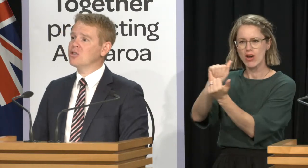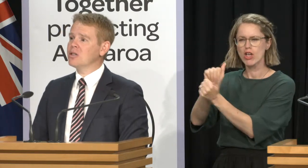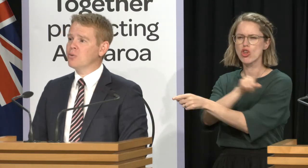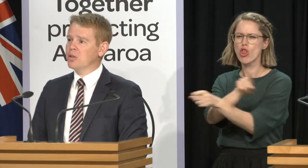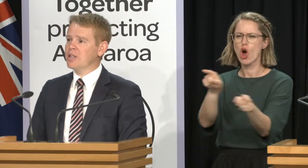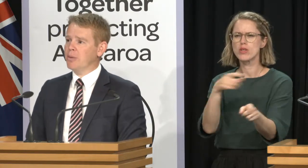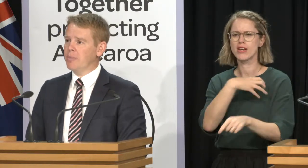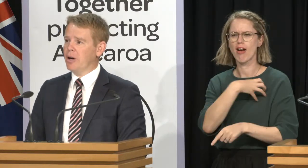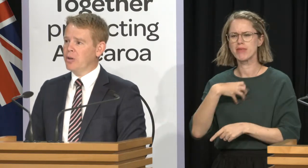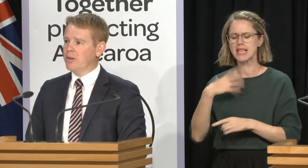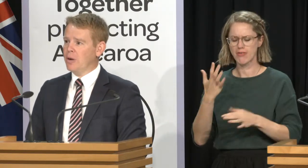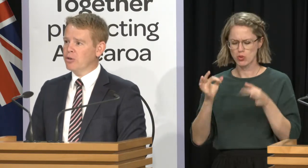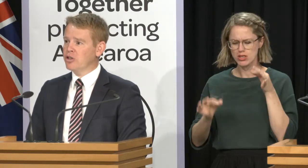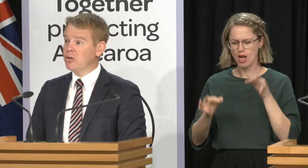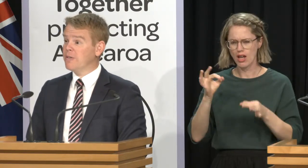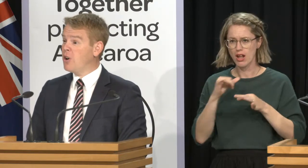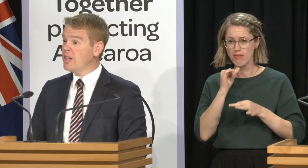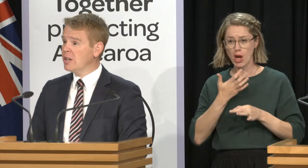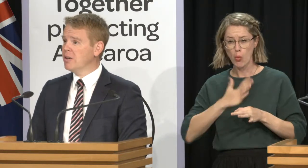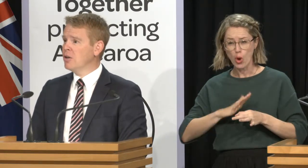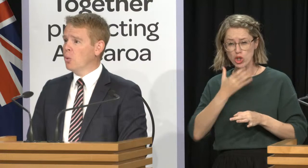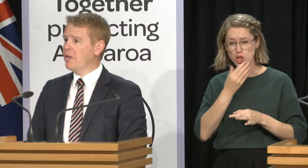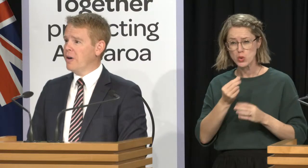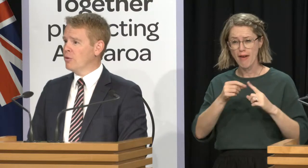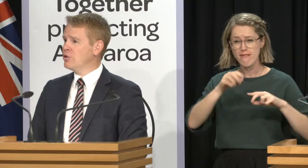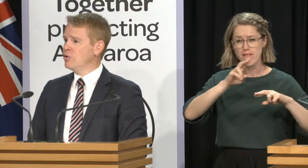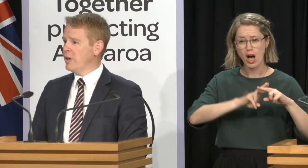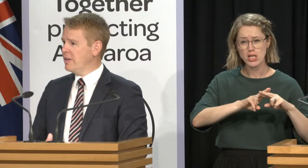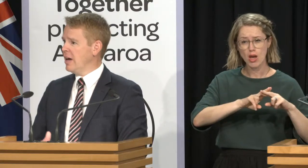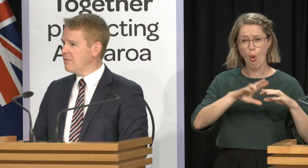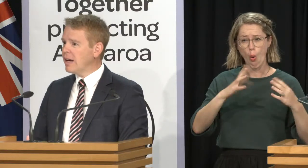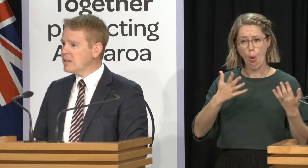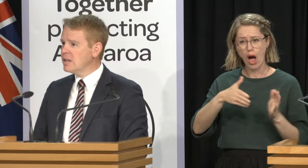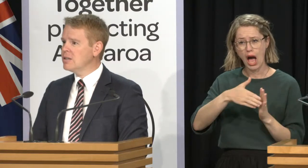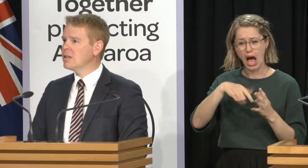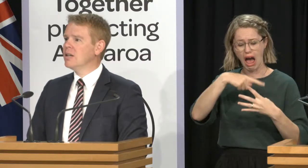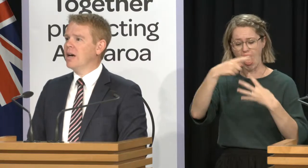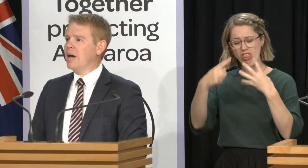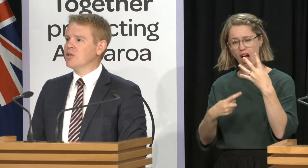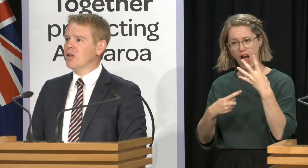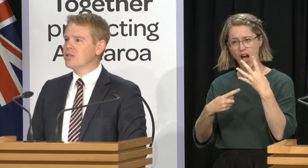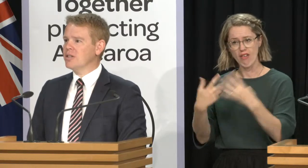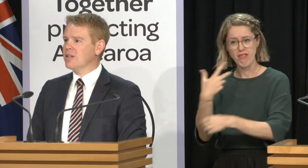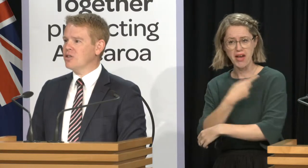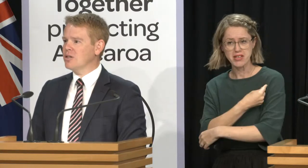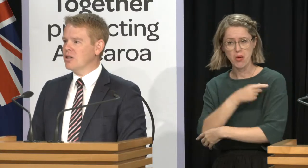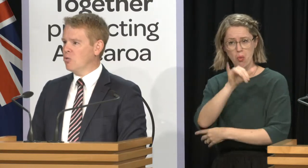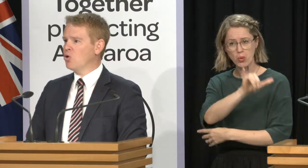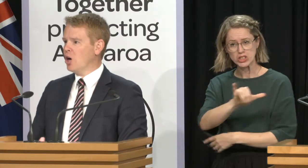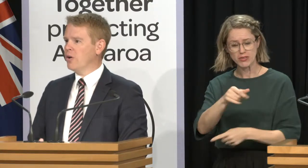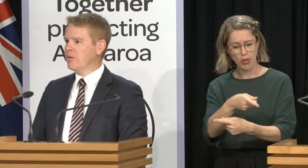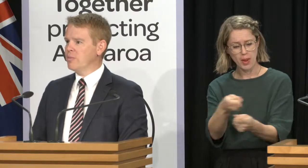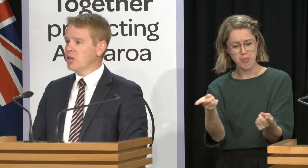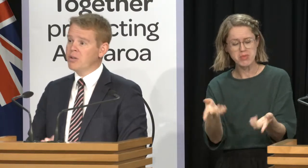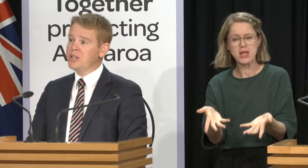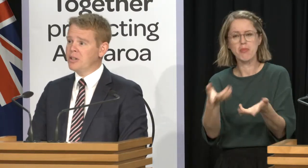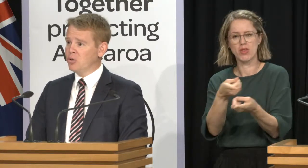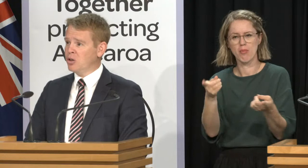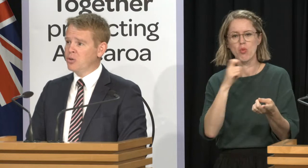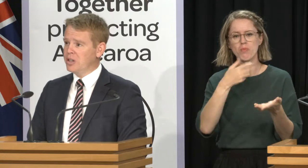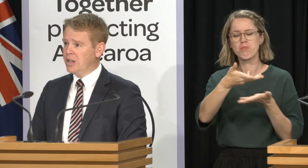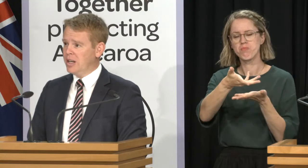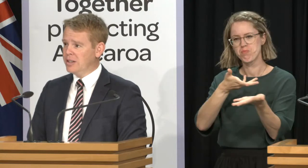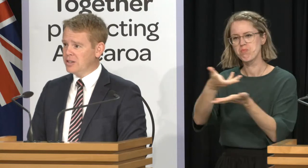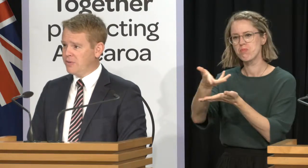make decisions, for example, about whether they want to use Pfizer or whether they want to use one of the other vaccines. So those are discussions that are ongoing with them. So the reason